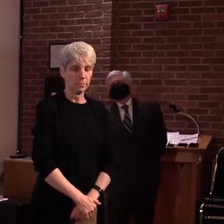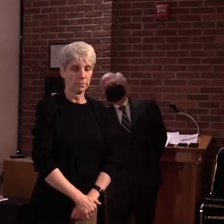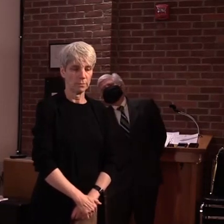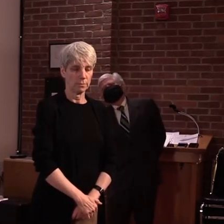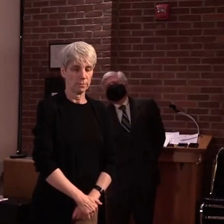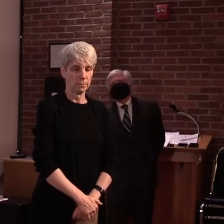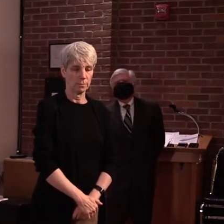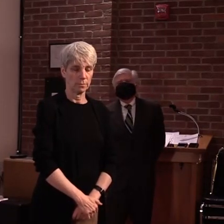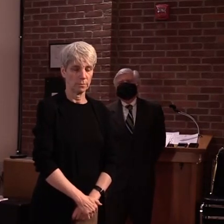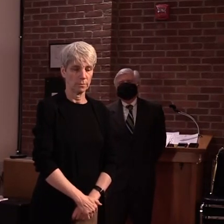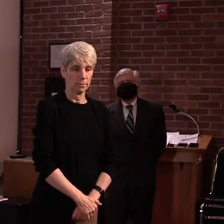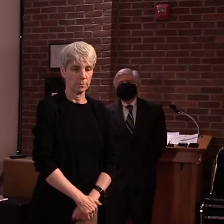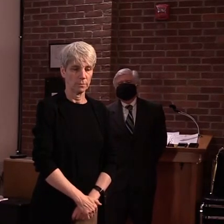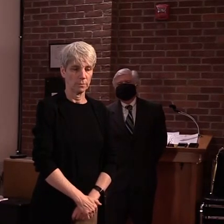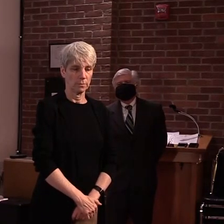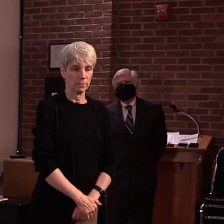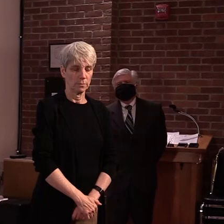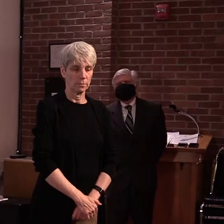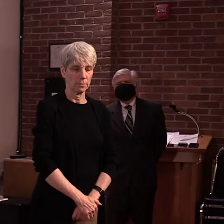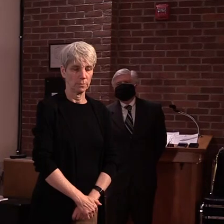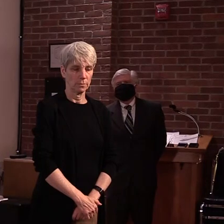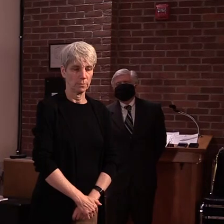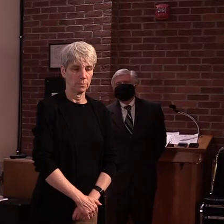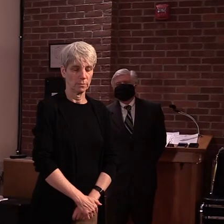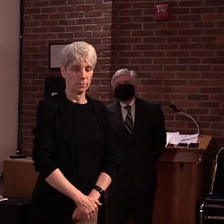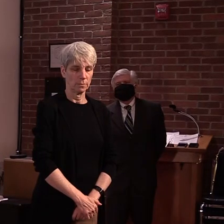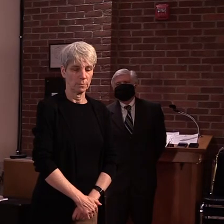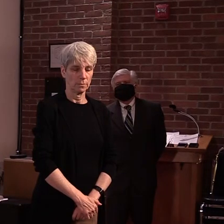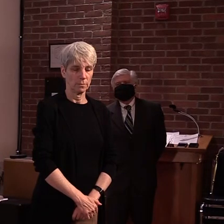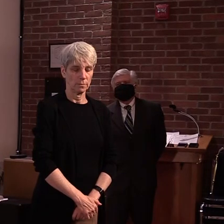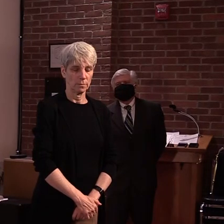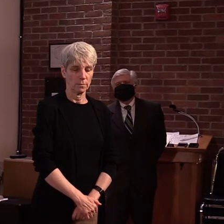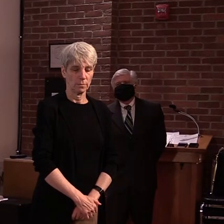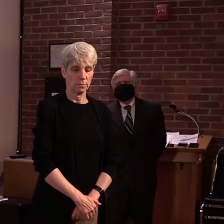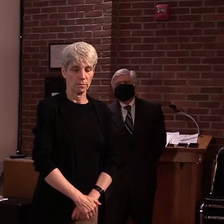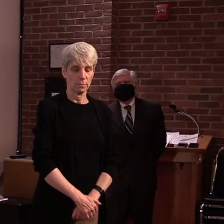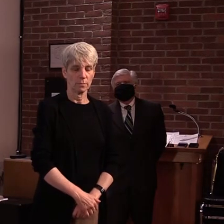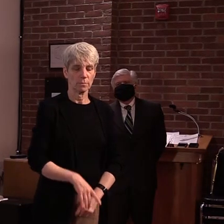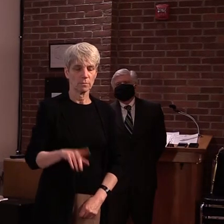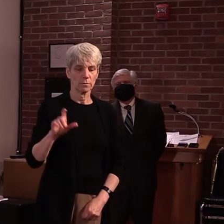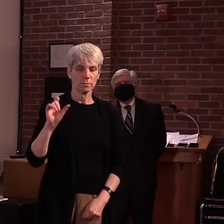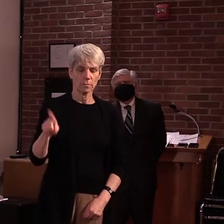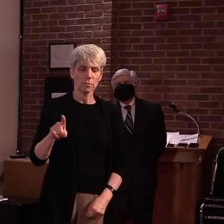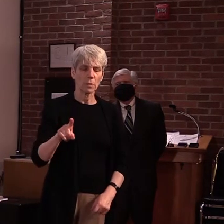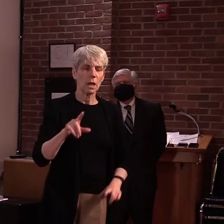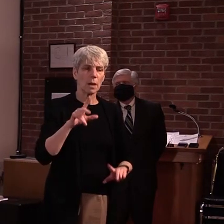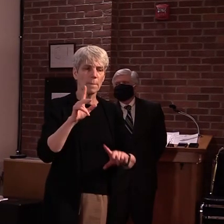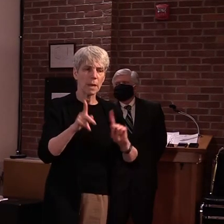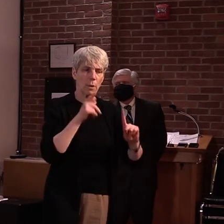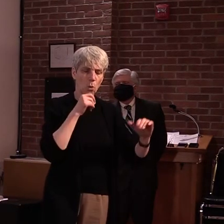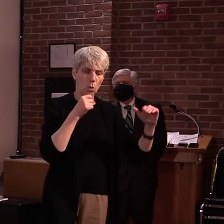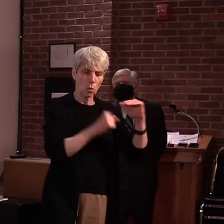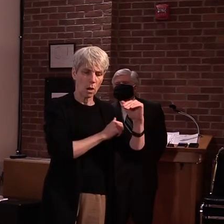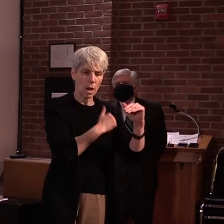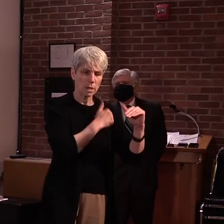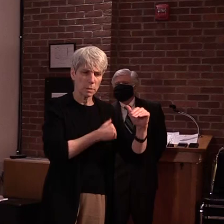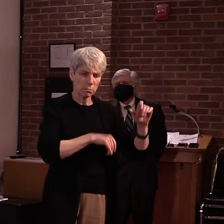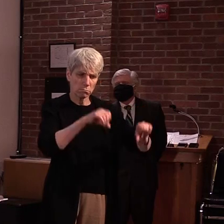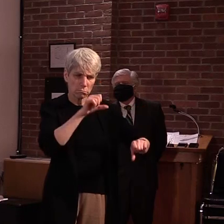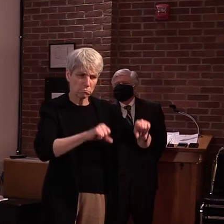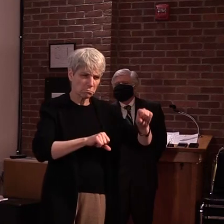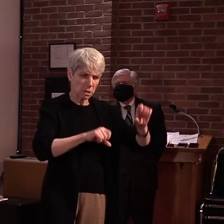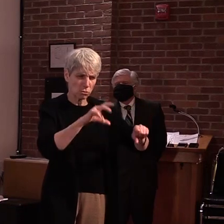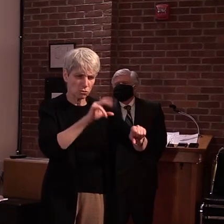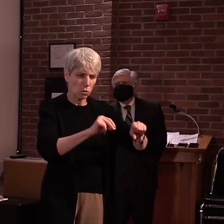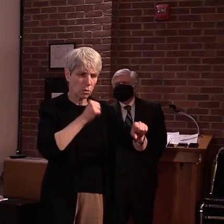I wanted to ask about the 14 people under investigation in the hospital for COVID. Since test results are coming back so